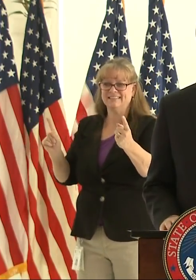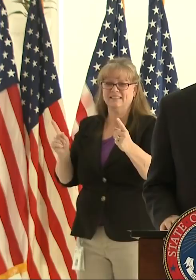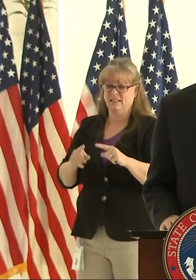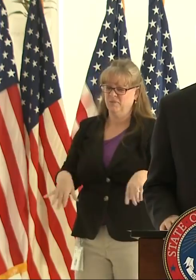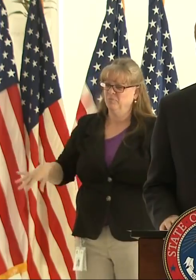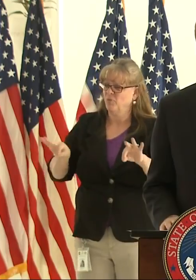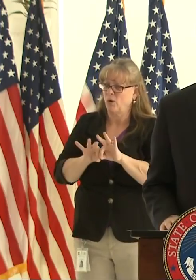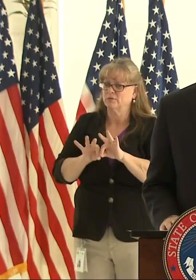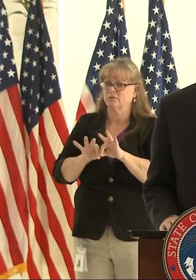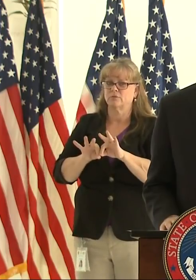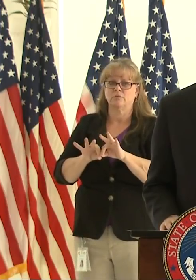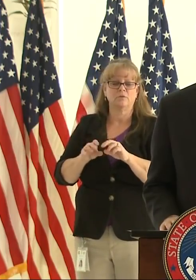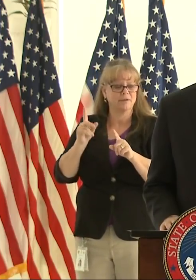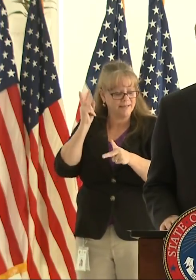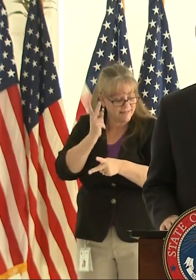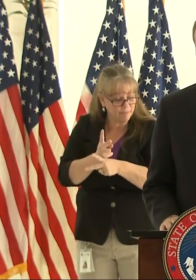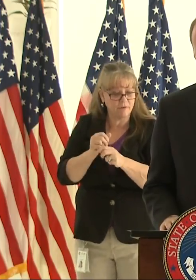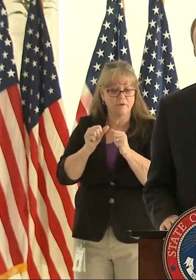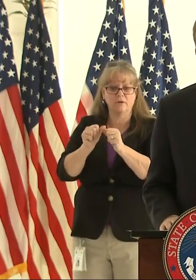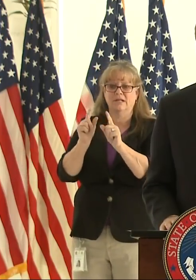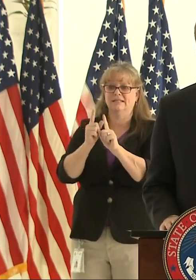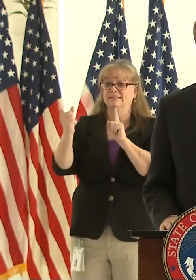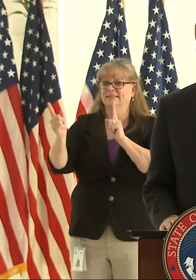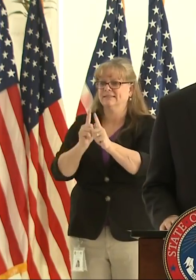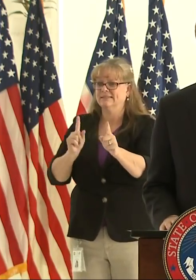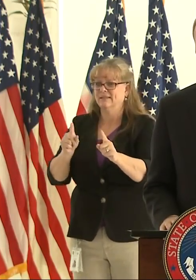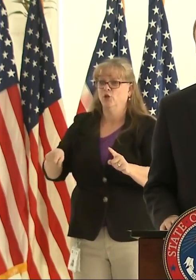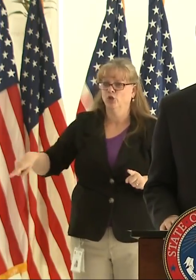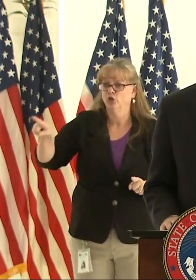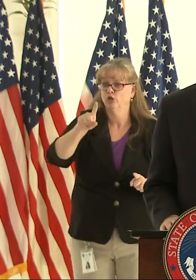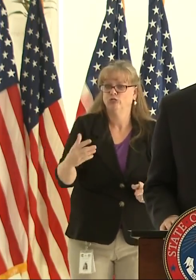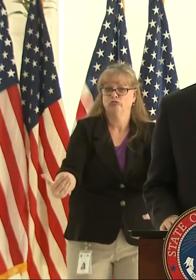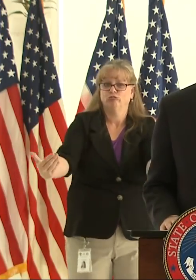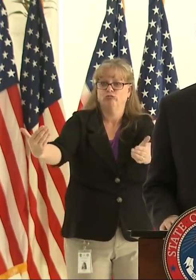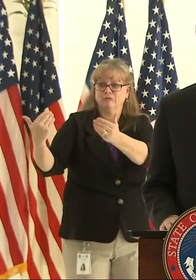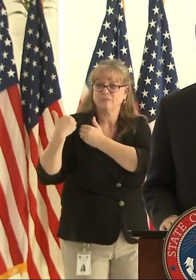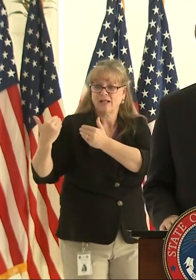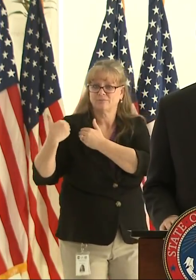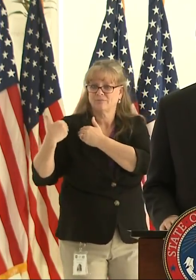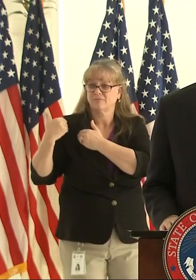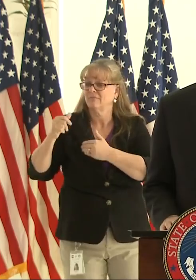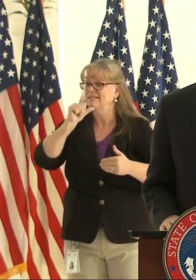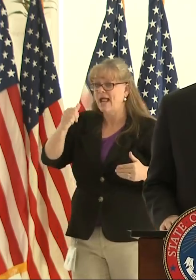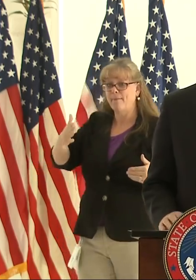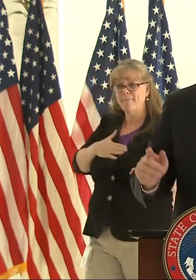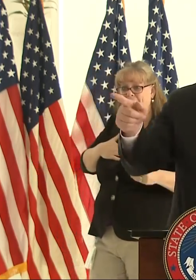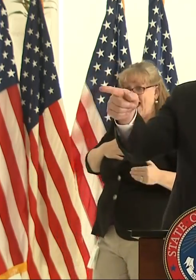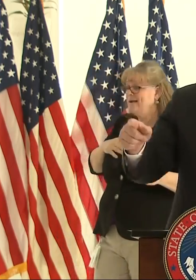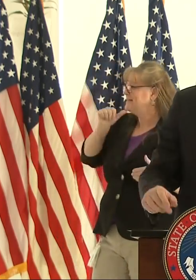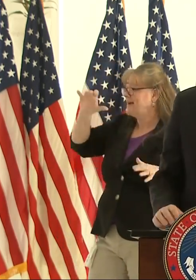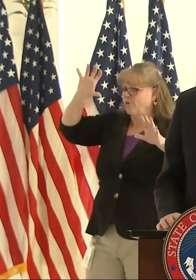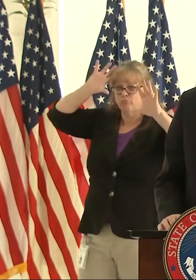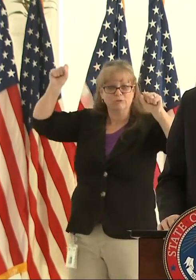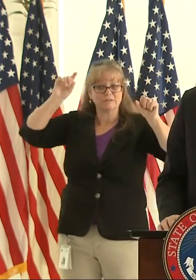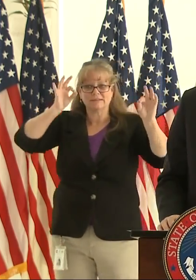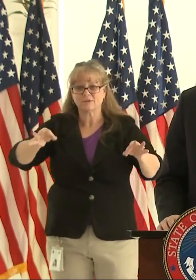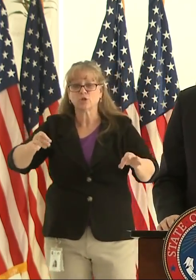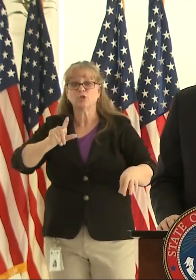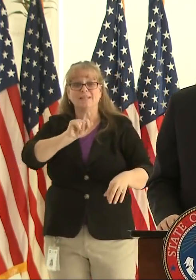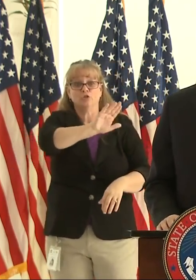And that's really going to be your accomplishment, not Donald Trump's accomplishment, not Jared Polis's accomplishment, but your accomplishment. Yes? You're